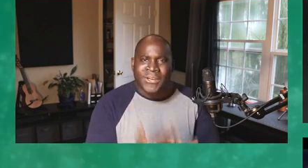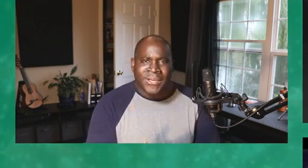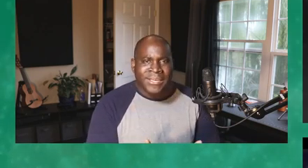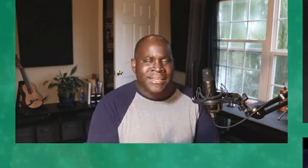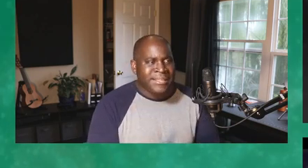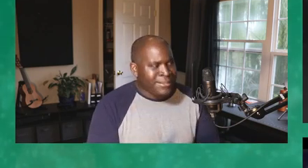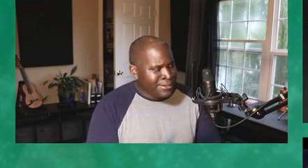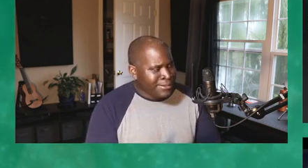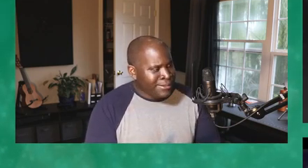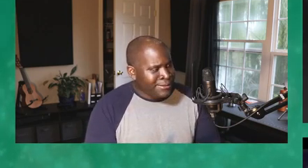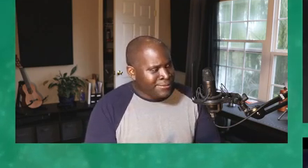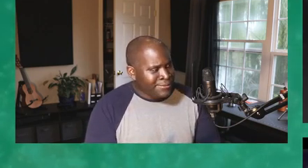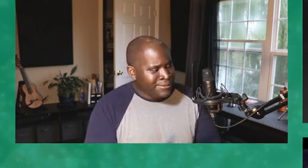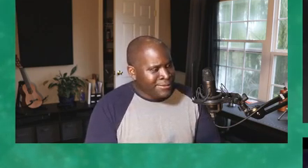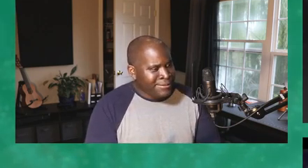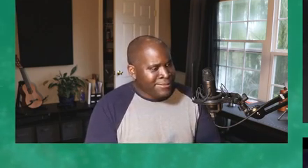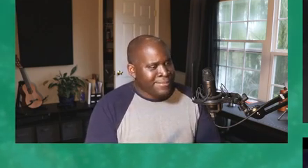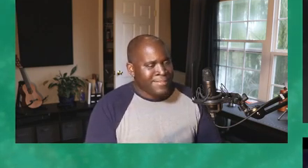I will be good.